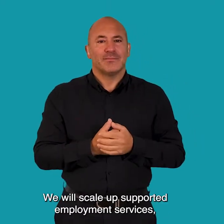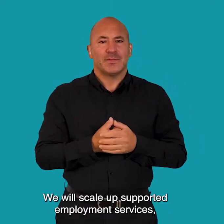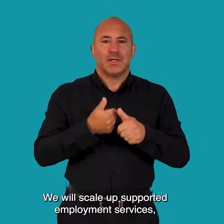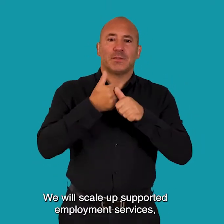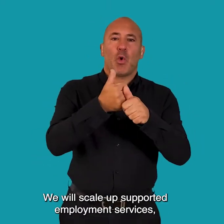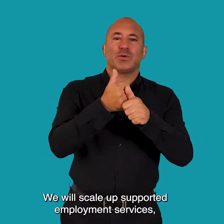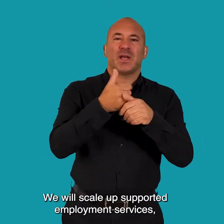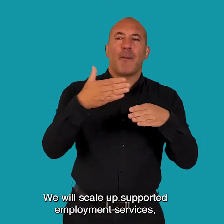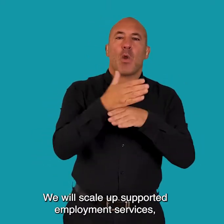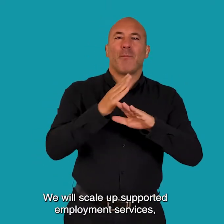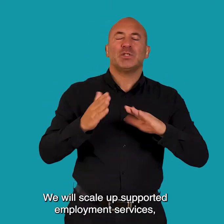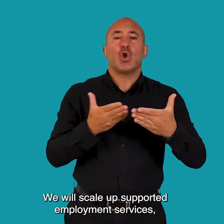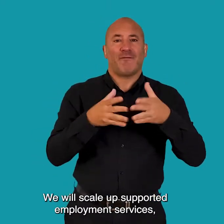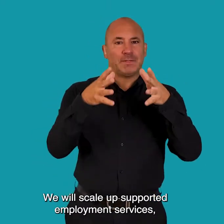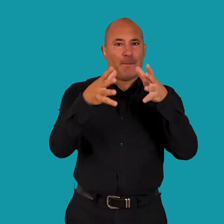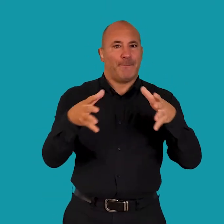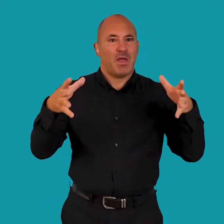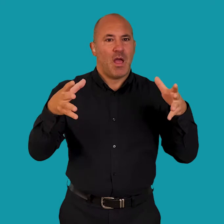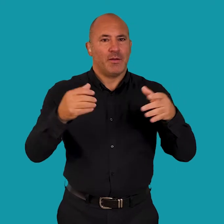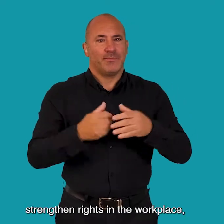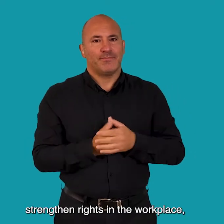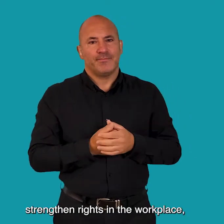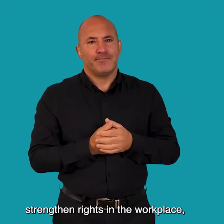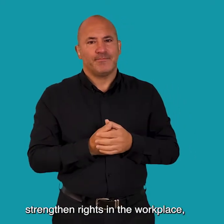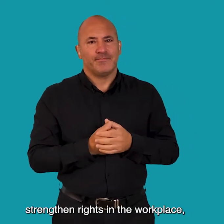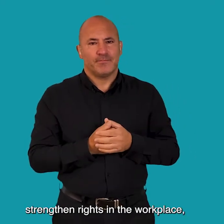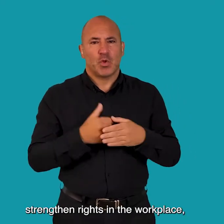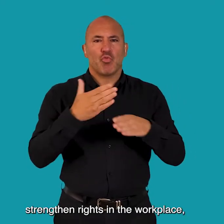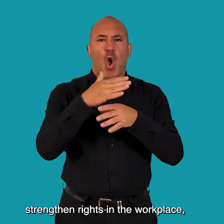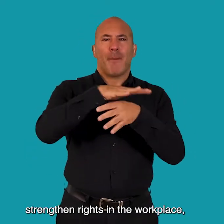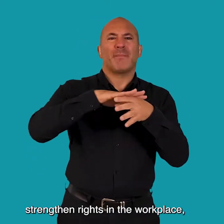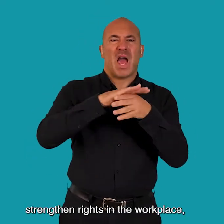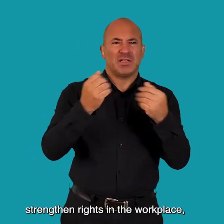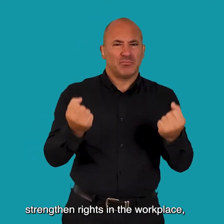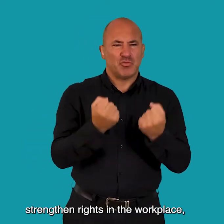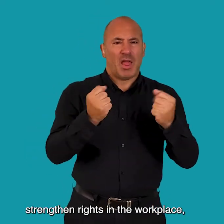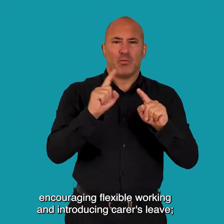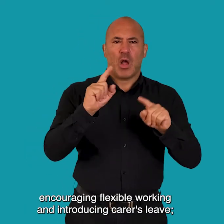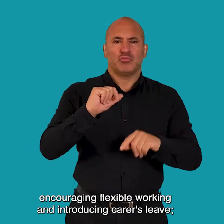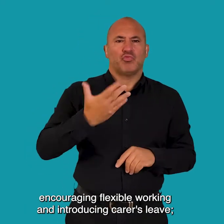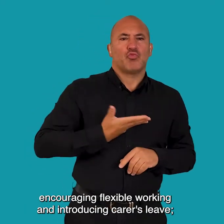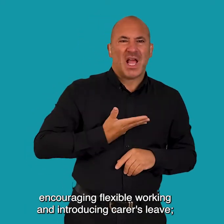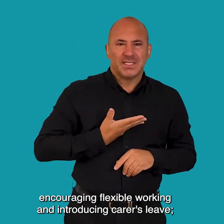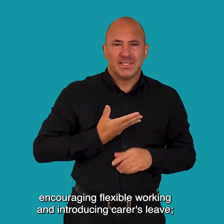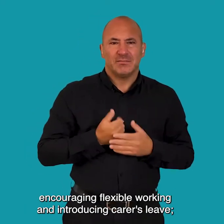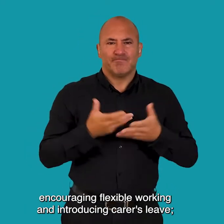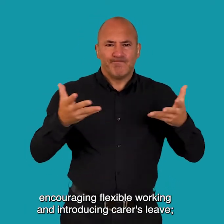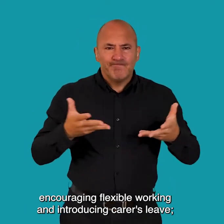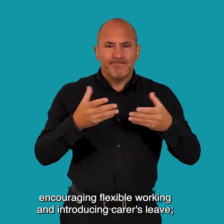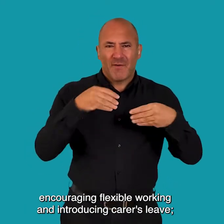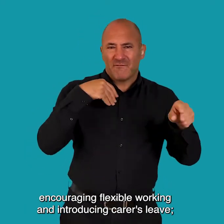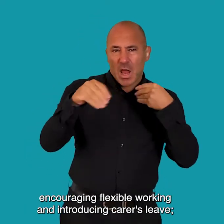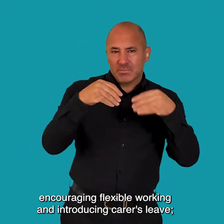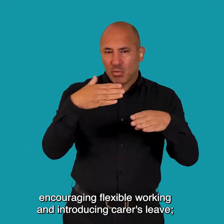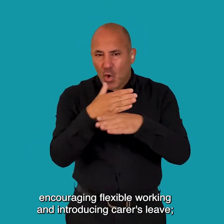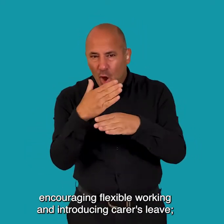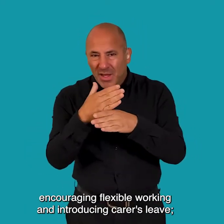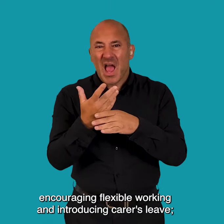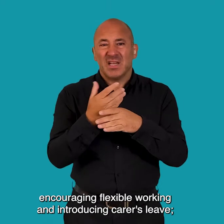supported employment services, strengthen rights in the workplace, encouraging flexible working and introducing carers'